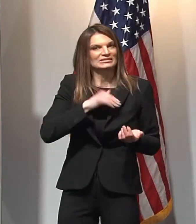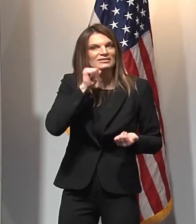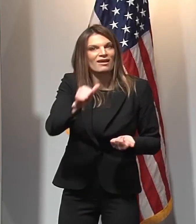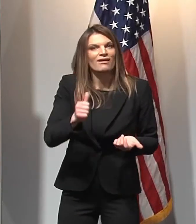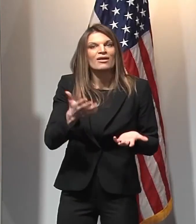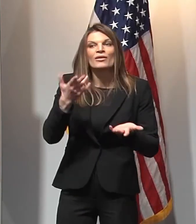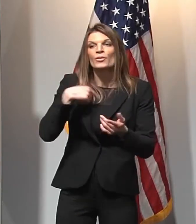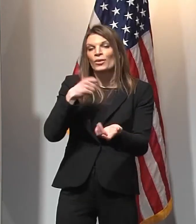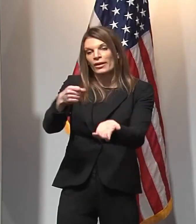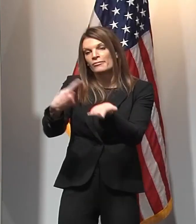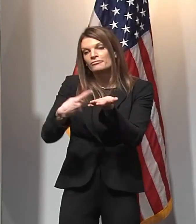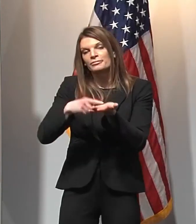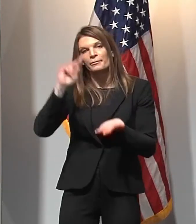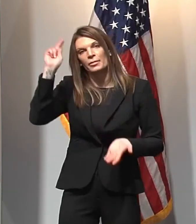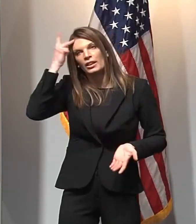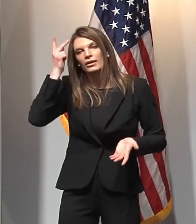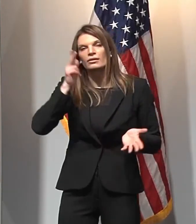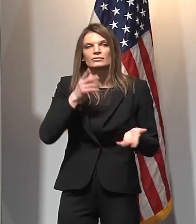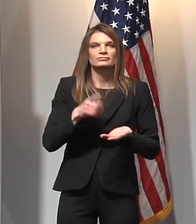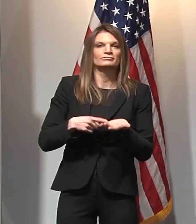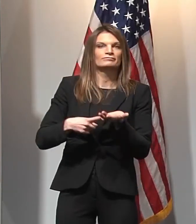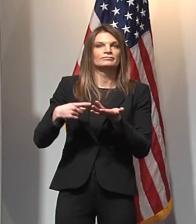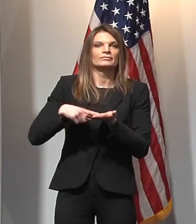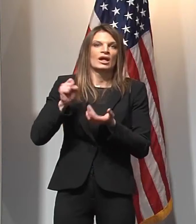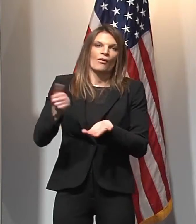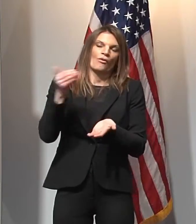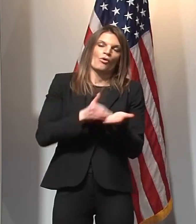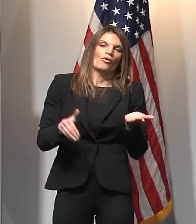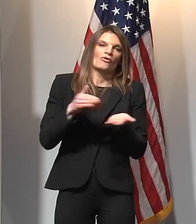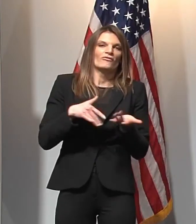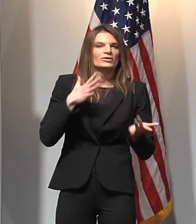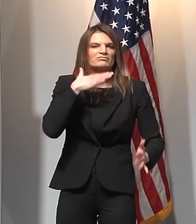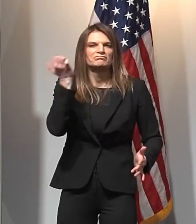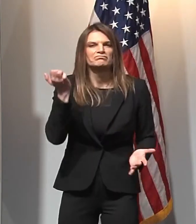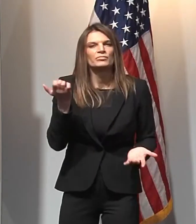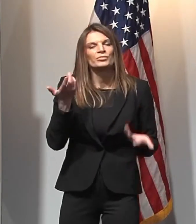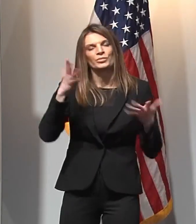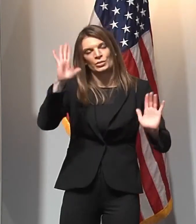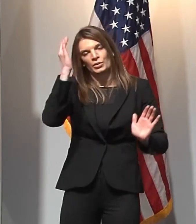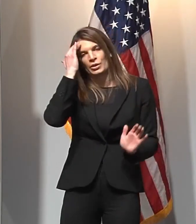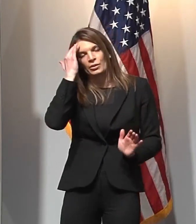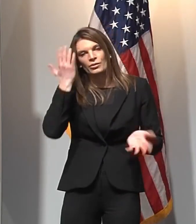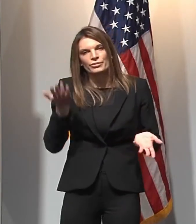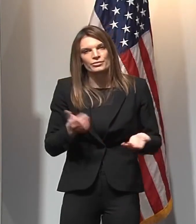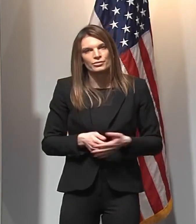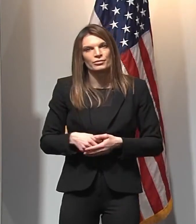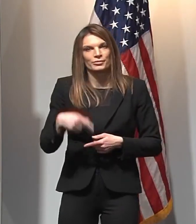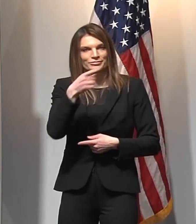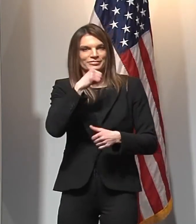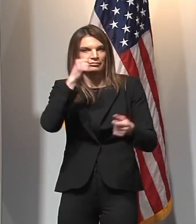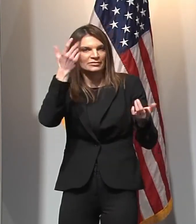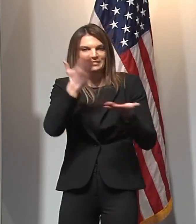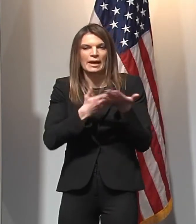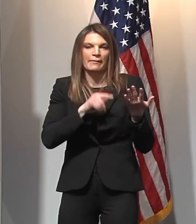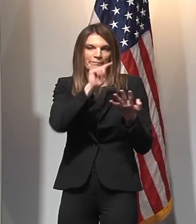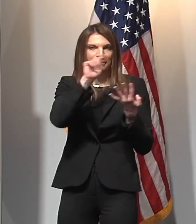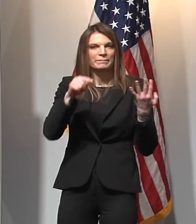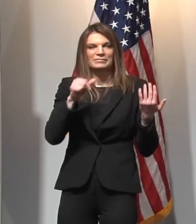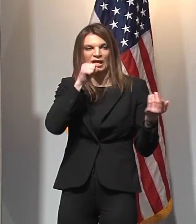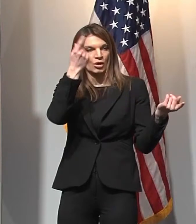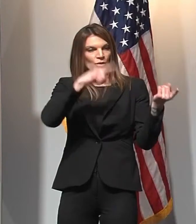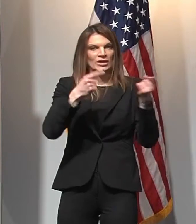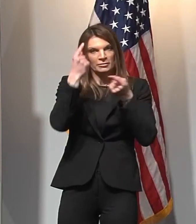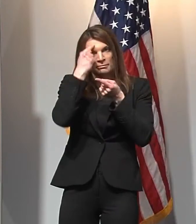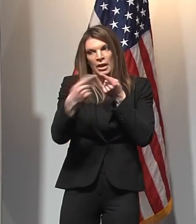political arguments about, whatever issues we all know where we're not going to find common ground on. But on this